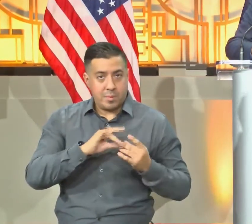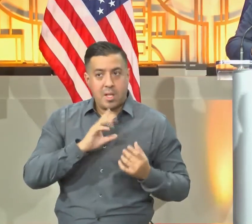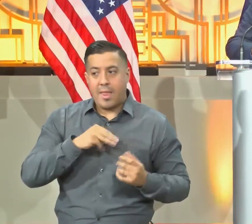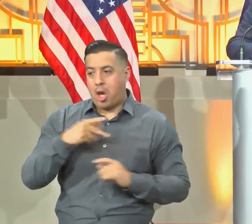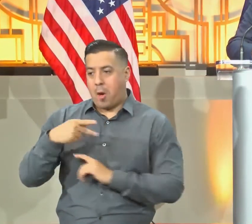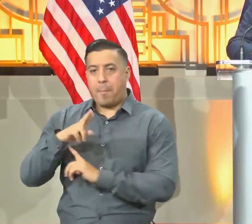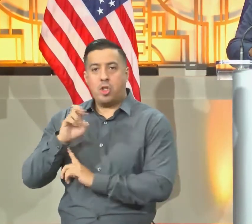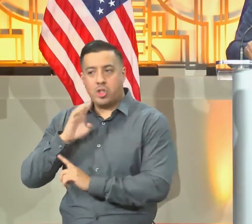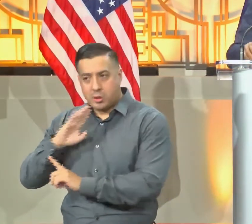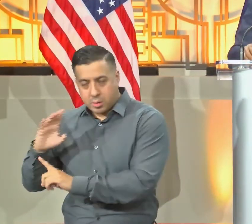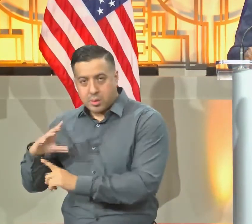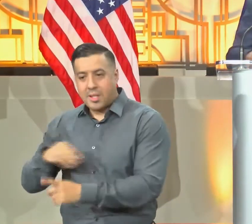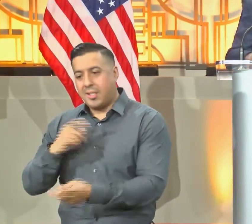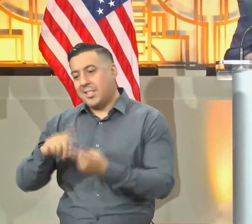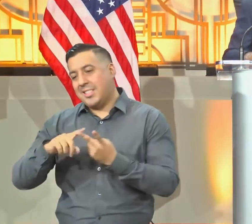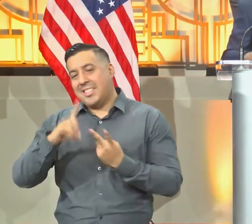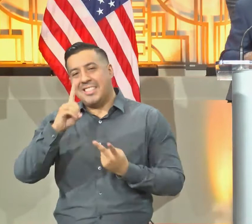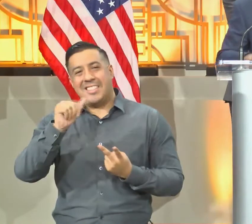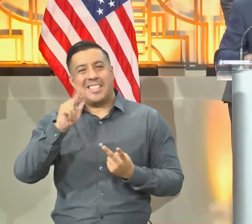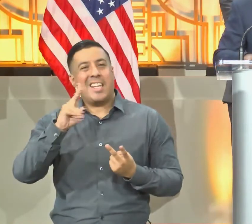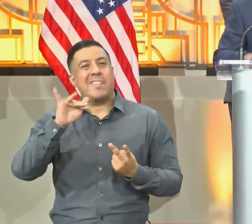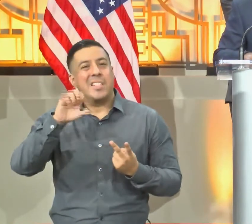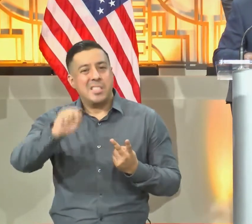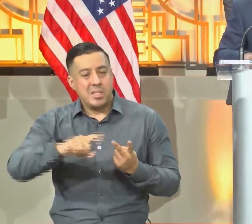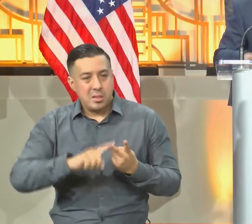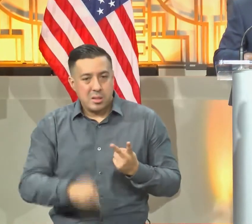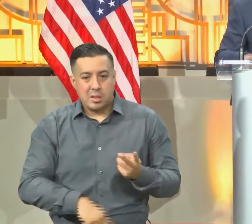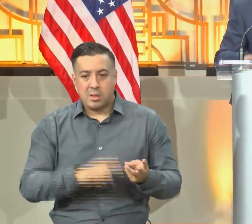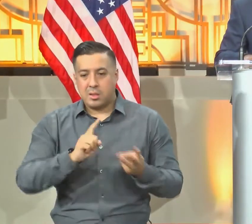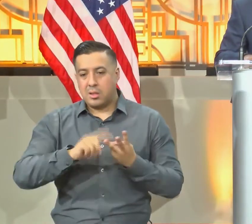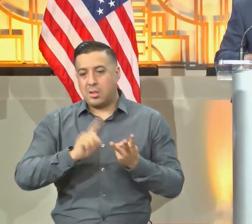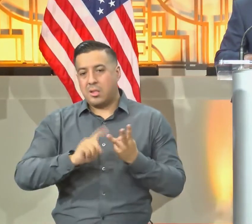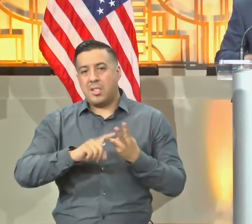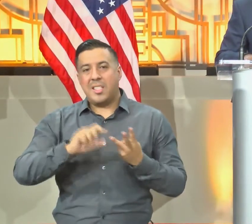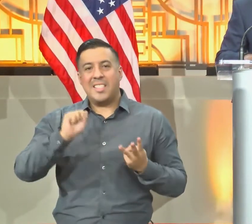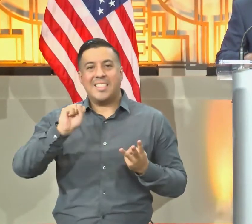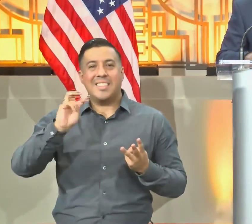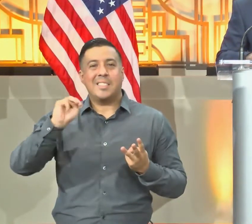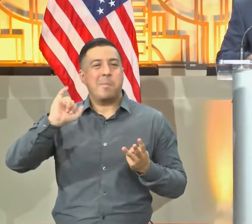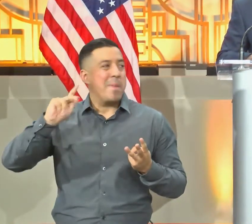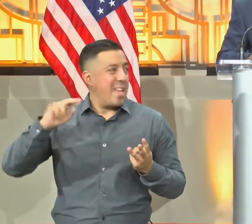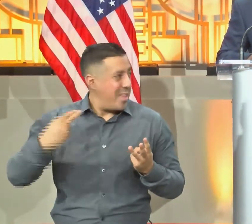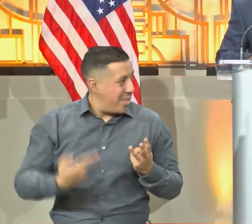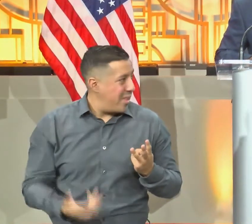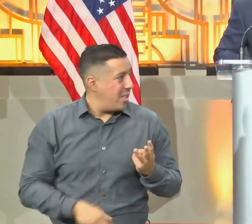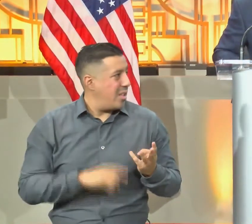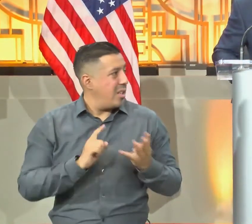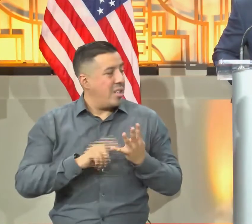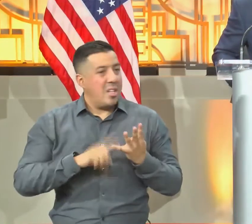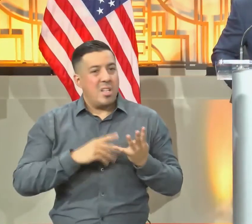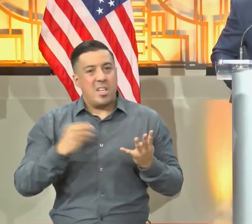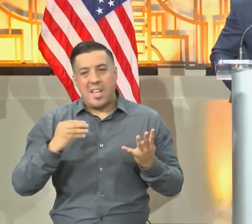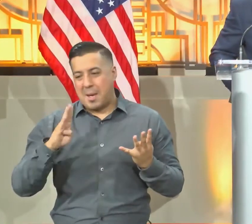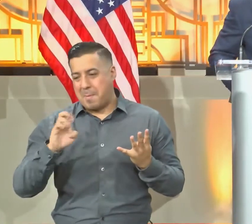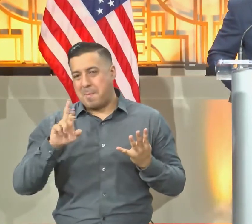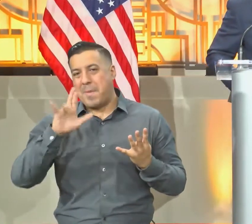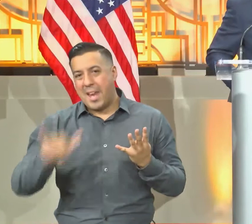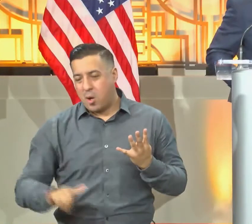Meena Patel Davis and Sarah Jane Smith, and Ashia